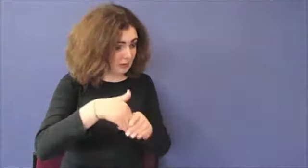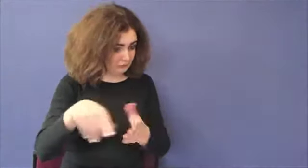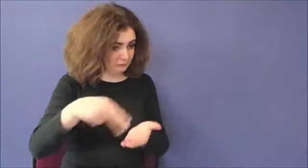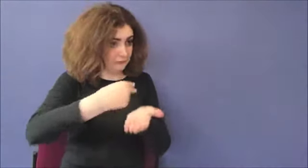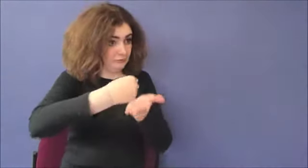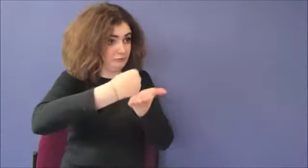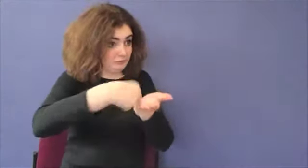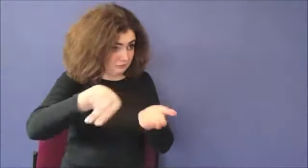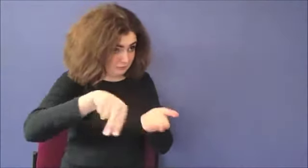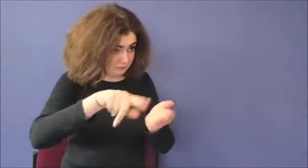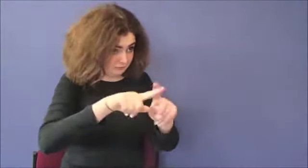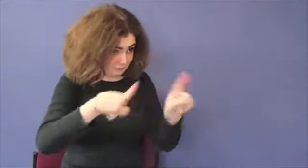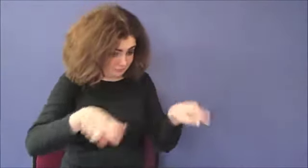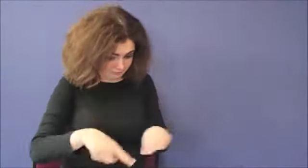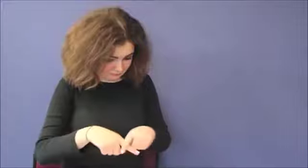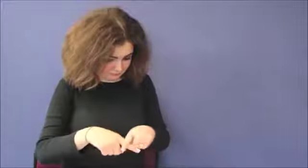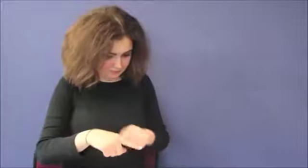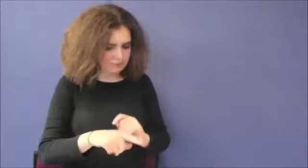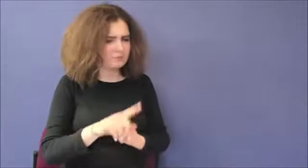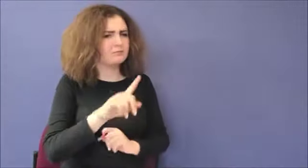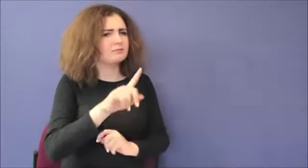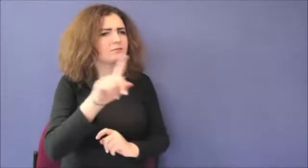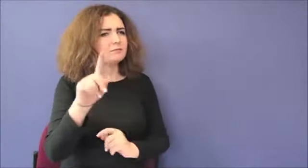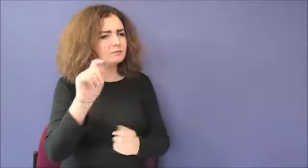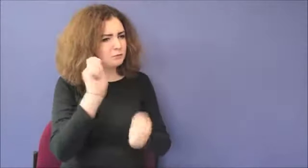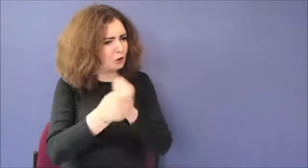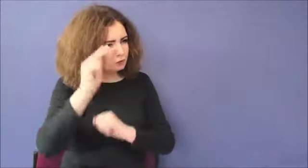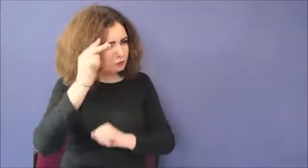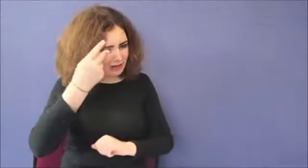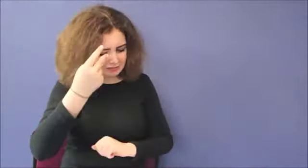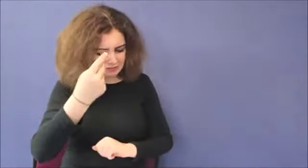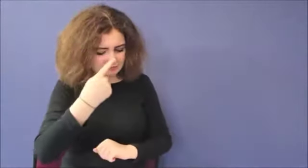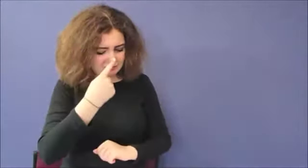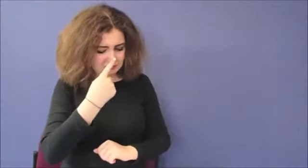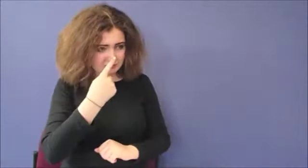Are the participants allowed to change their mind after signing the consent form?